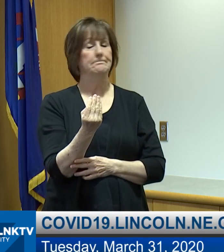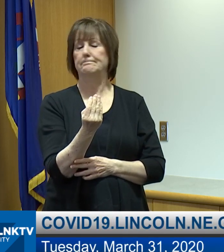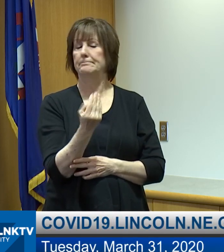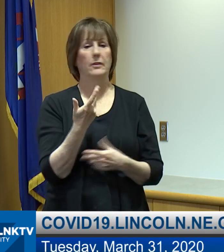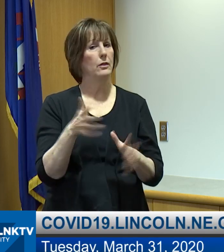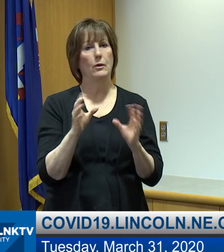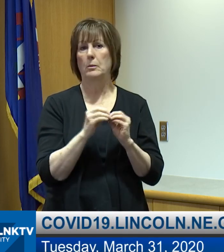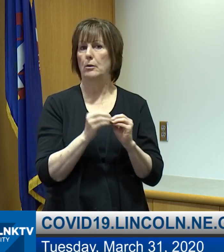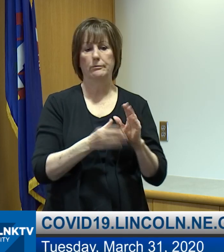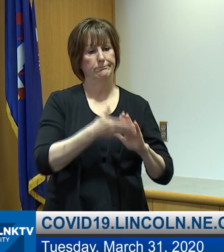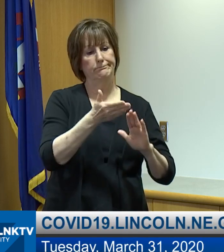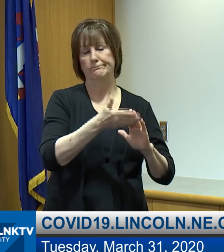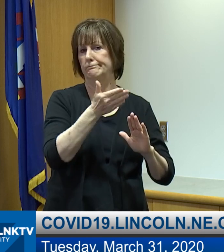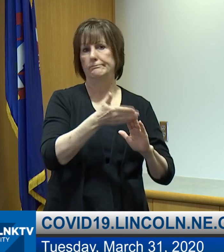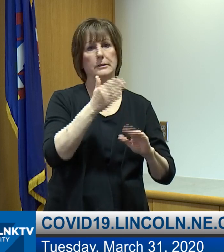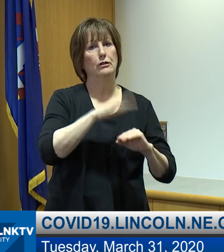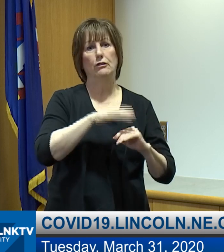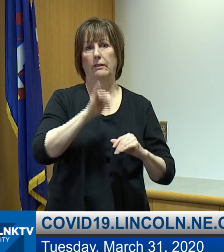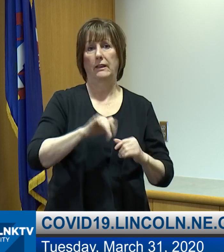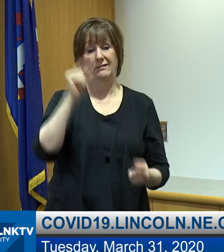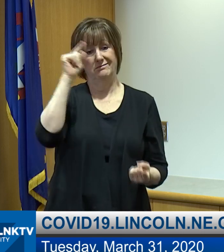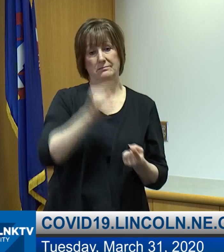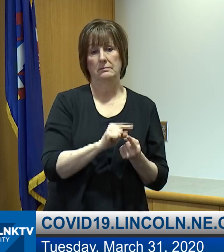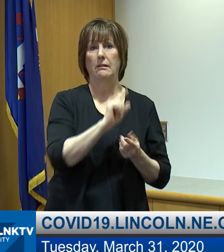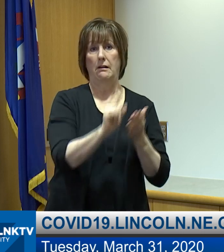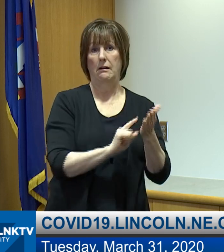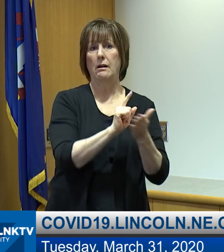be running on the reduced schedule.